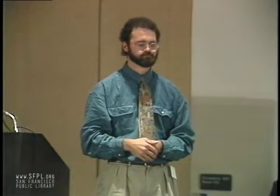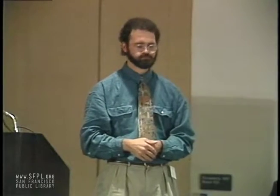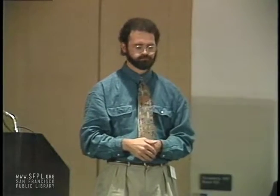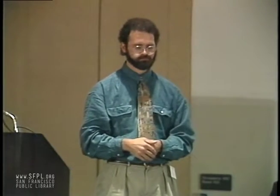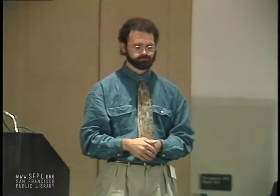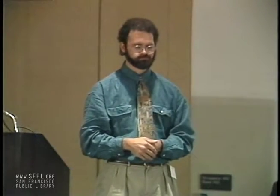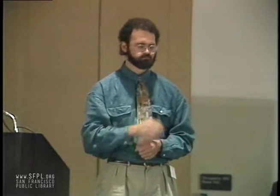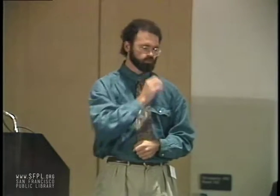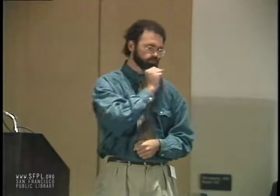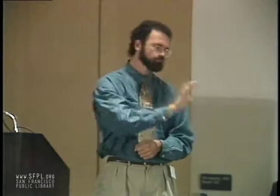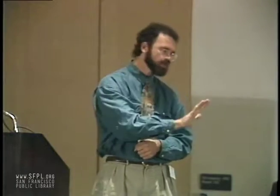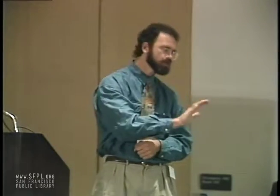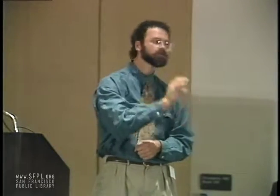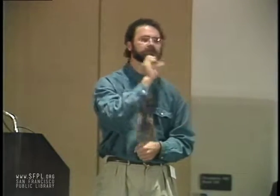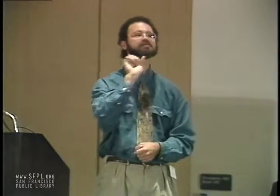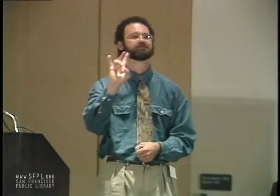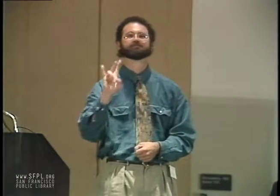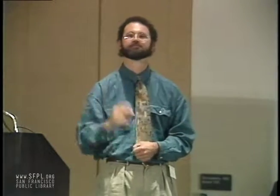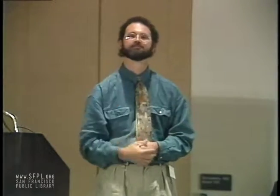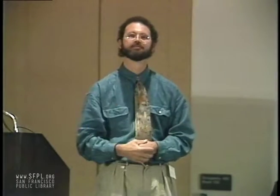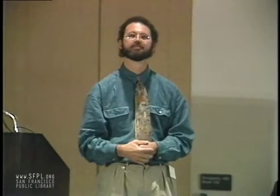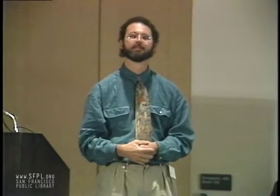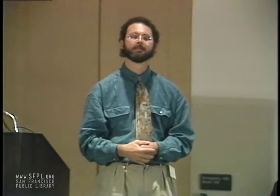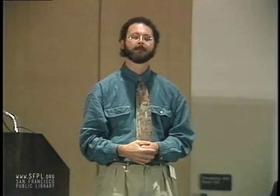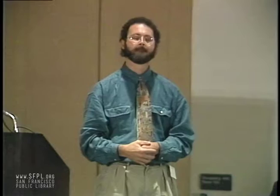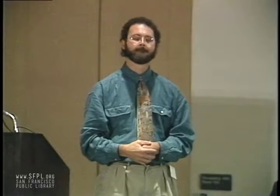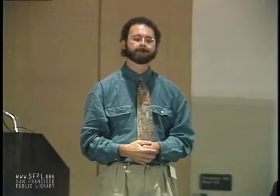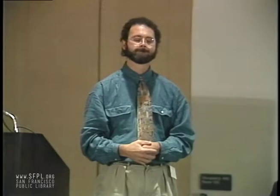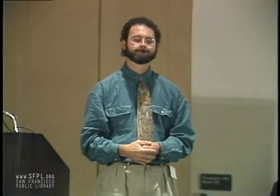sisters. One was 5 and one was 7.